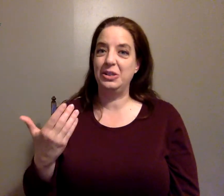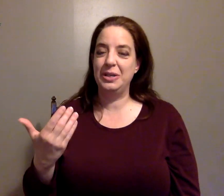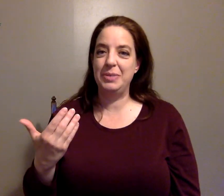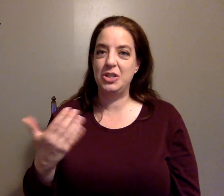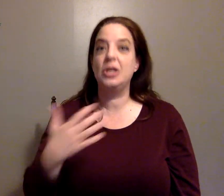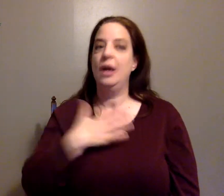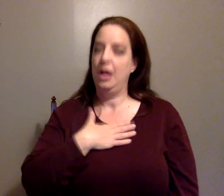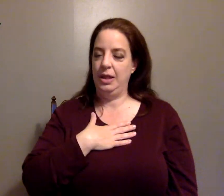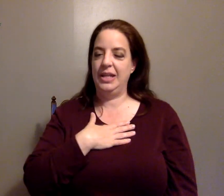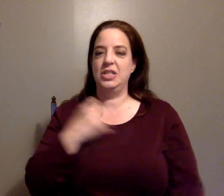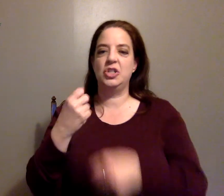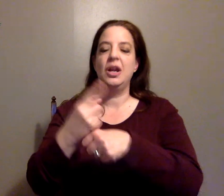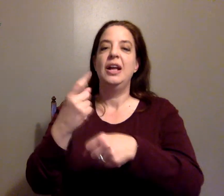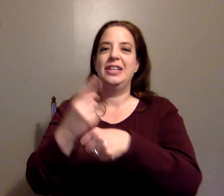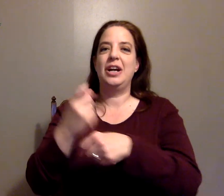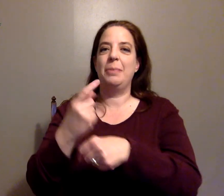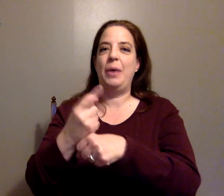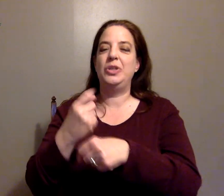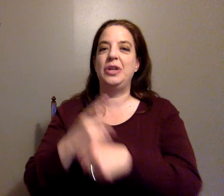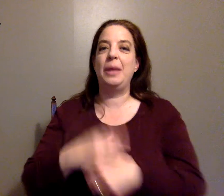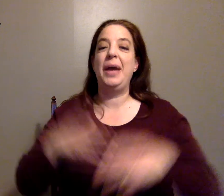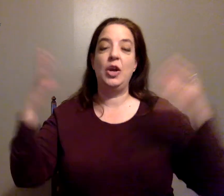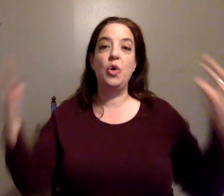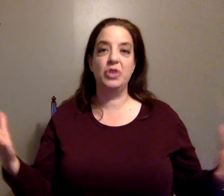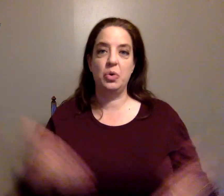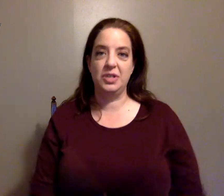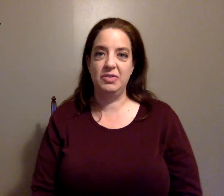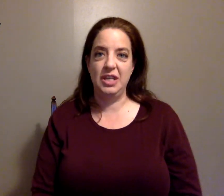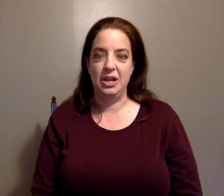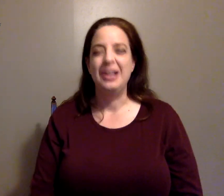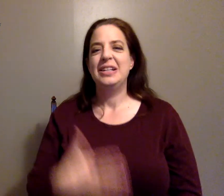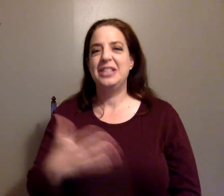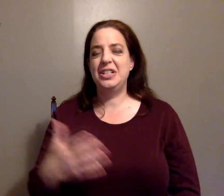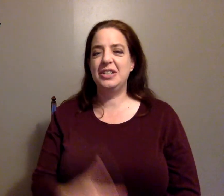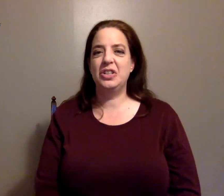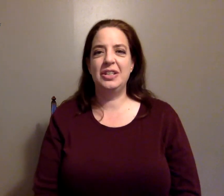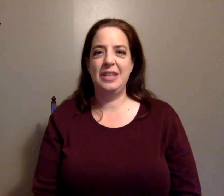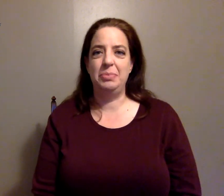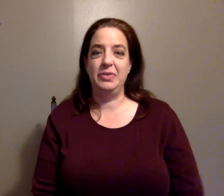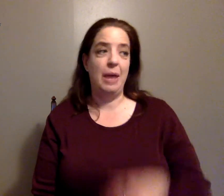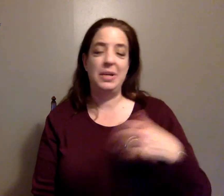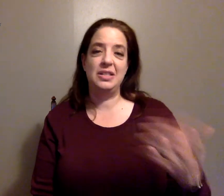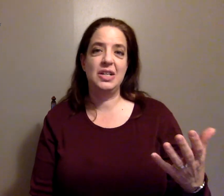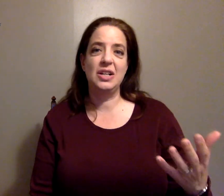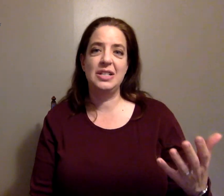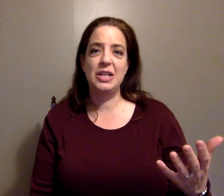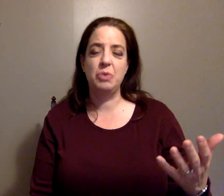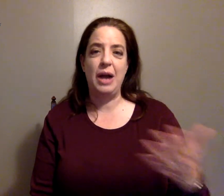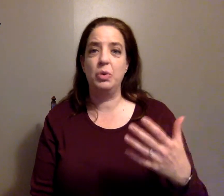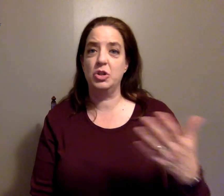salaried position, like a teacher, they talk about what you get paid over the course of the year. Teaching is a good example of that because there are days where I work